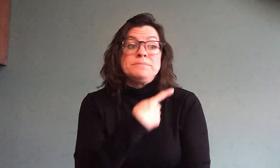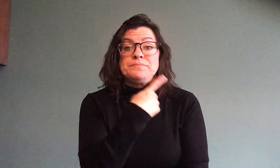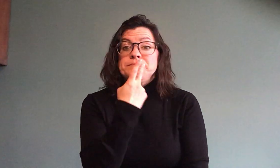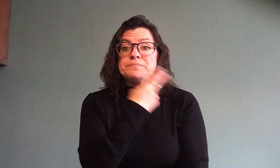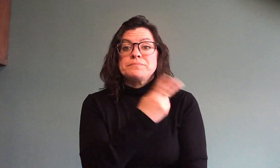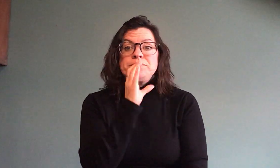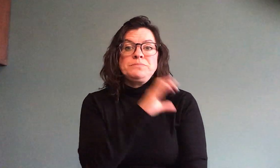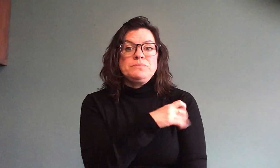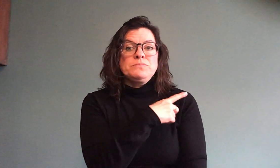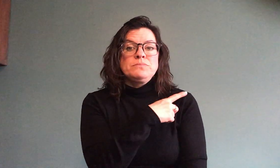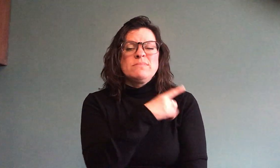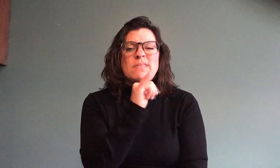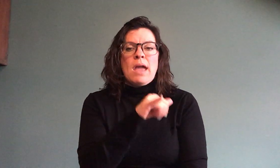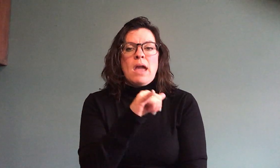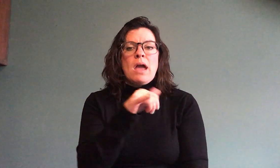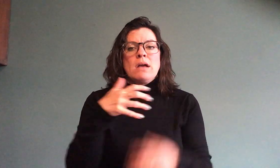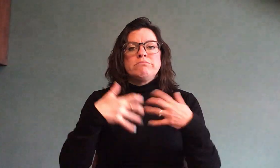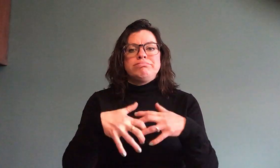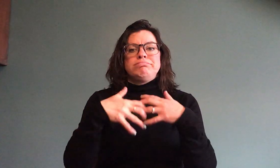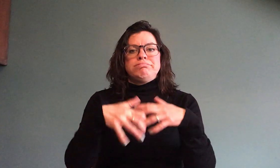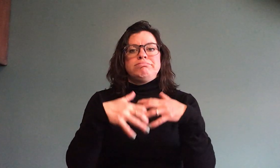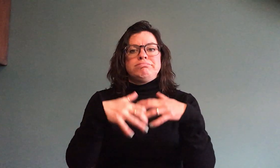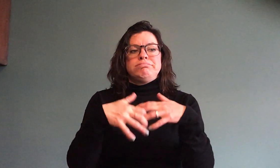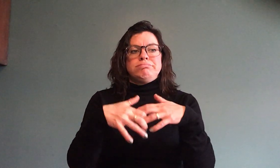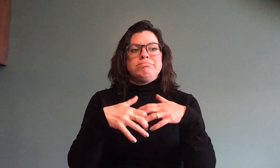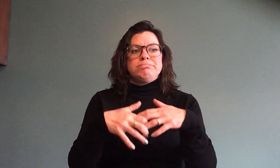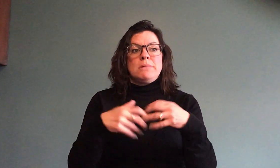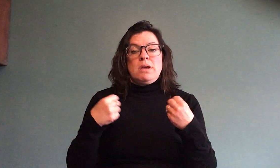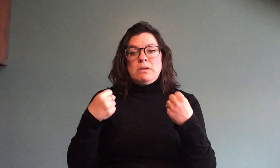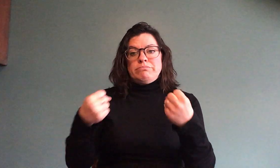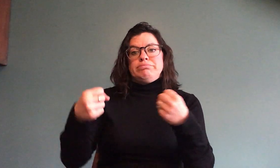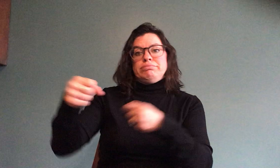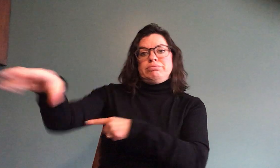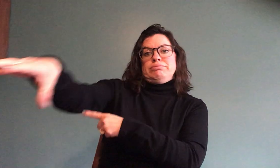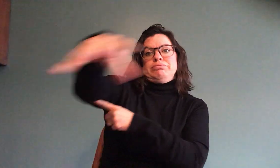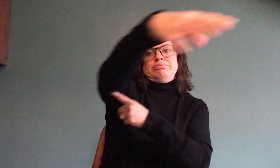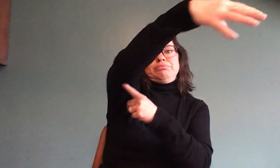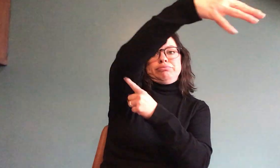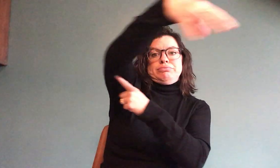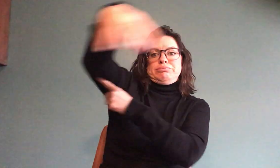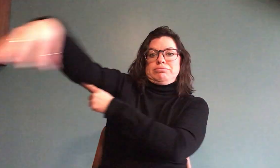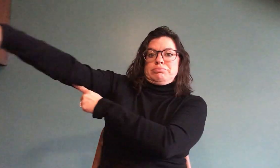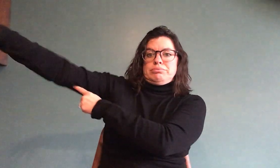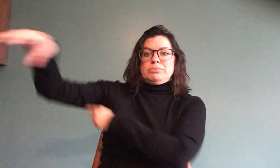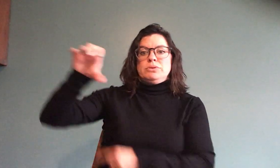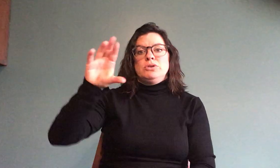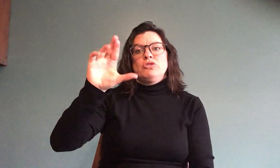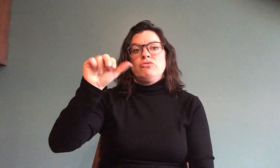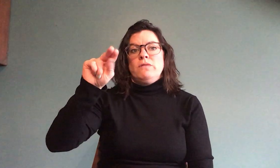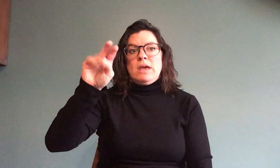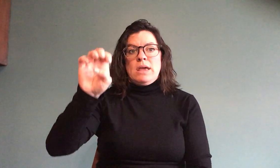Okay, and I put in crane on job site because if you saw what was happening there, I was going to get a picture of a bird, and I didn't want the picture of a bird,